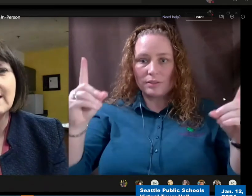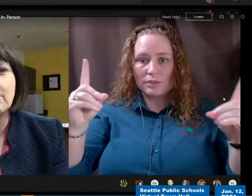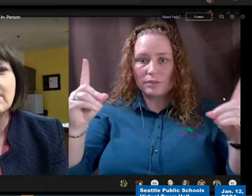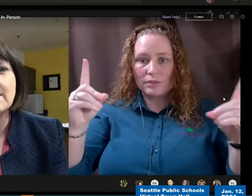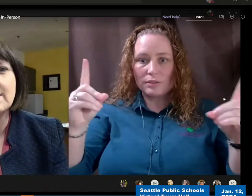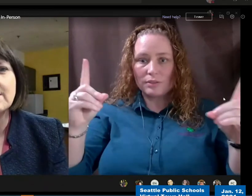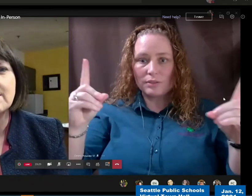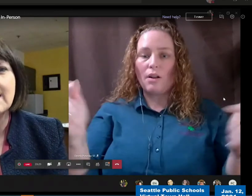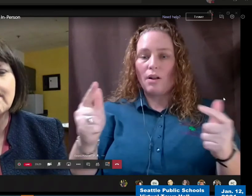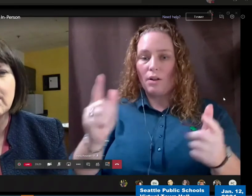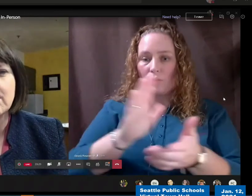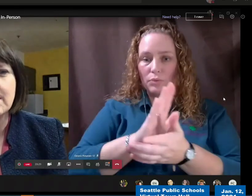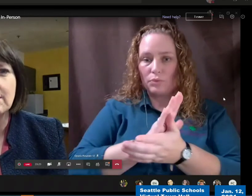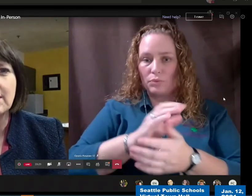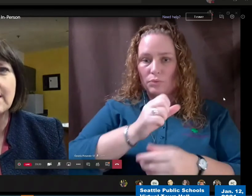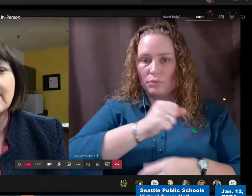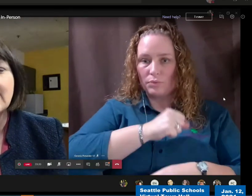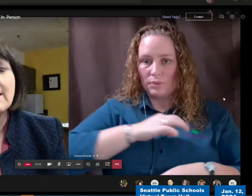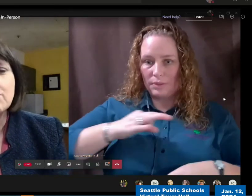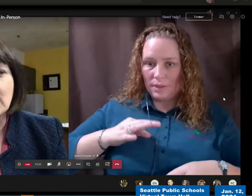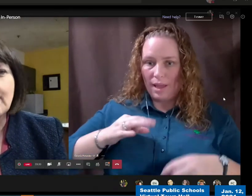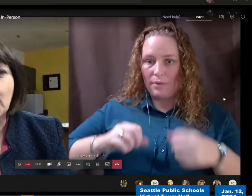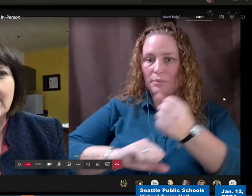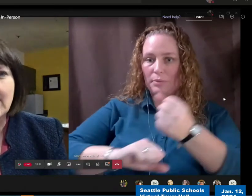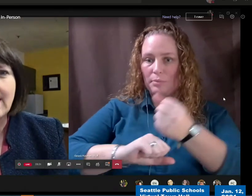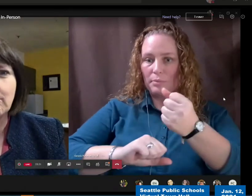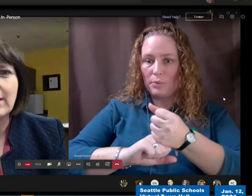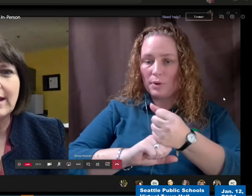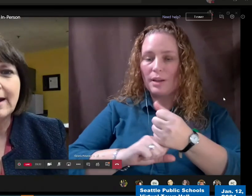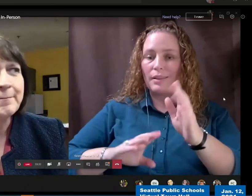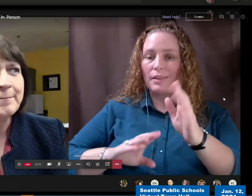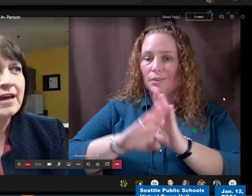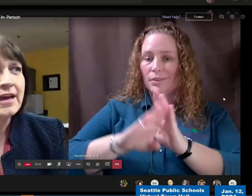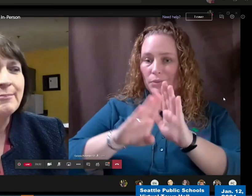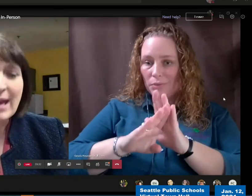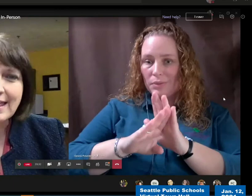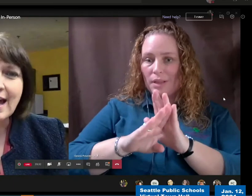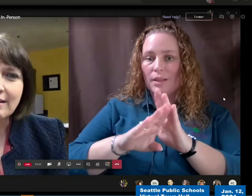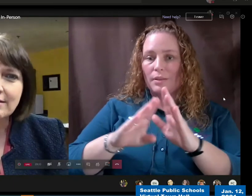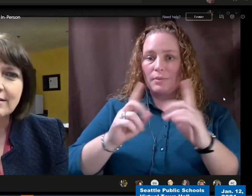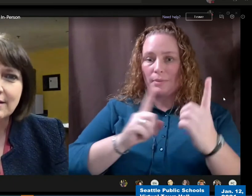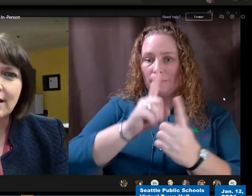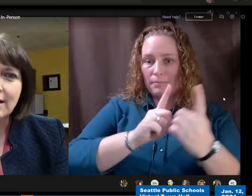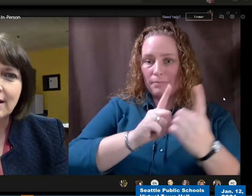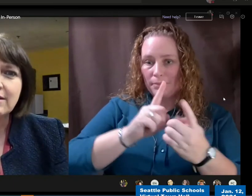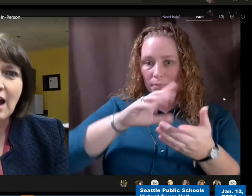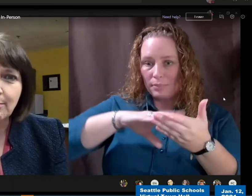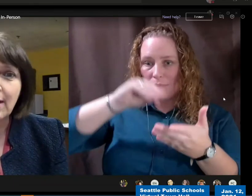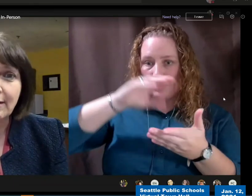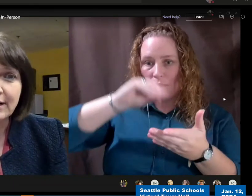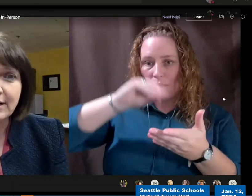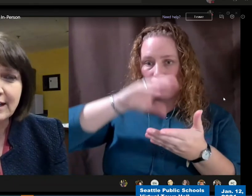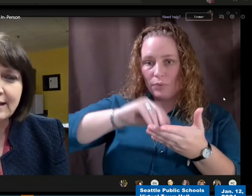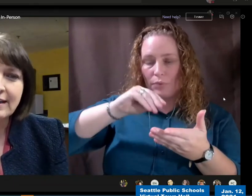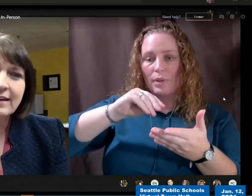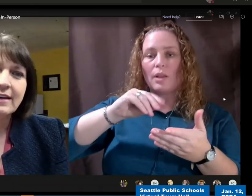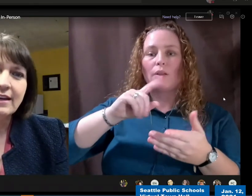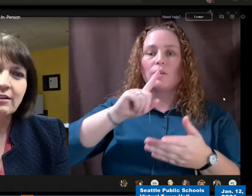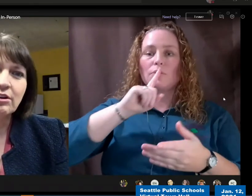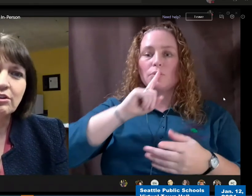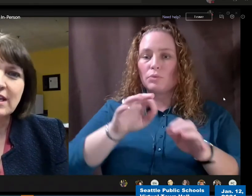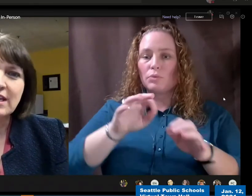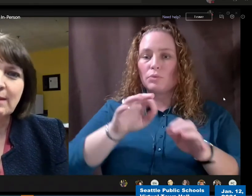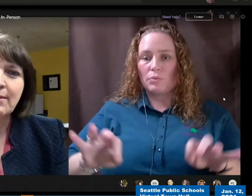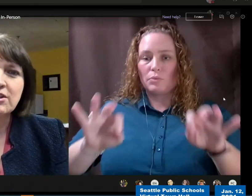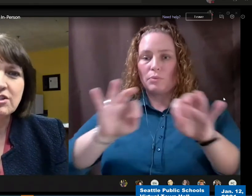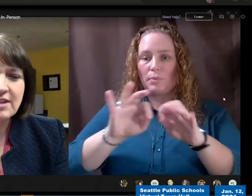the increase to in-person learning. It's really important that we make that a top priority in order